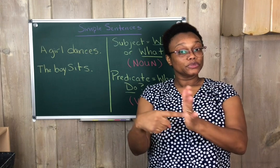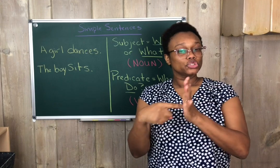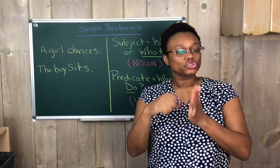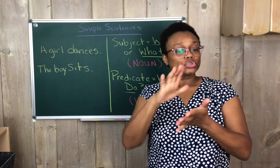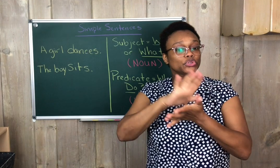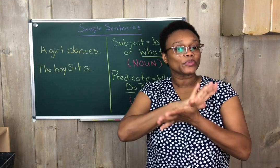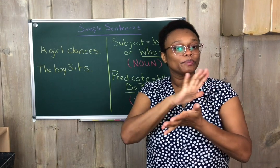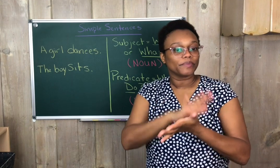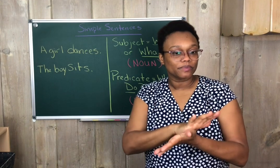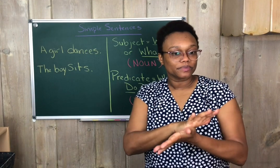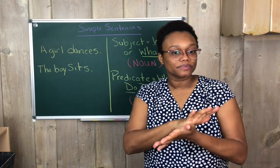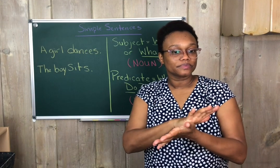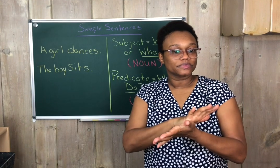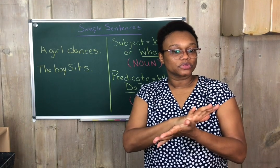I'm going to show you a paper.